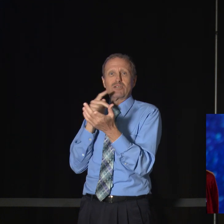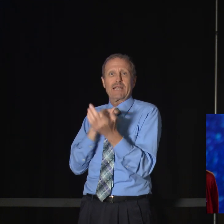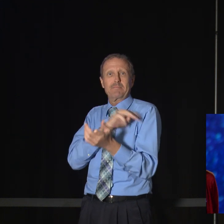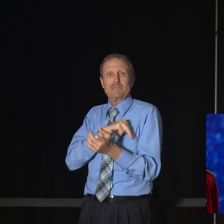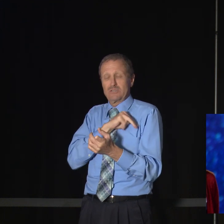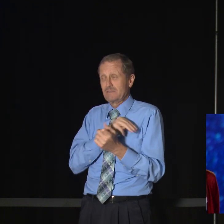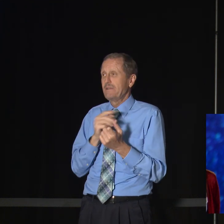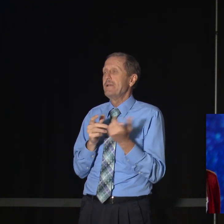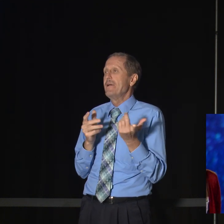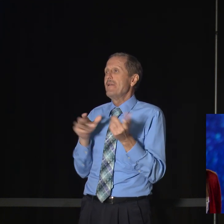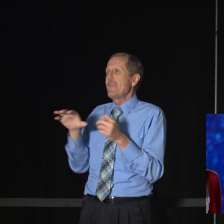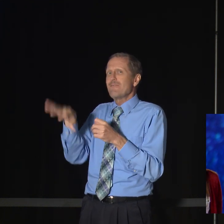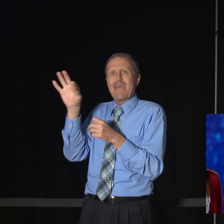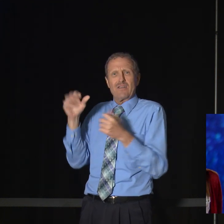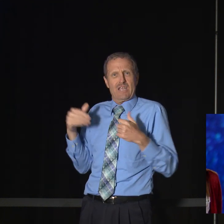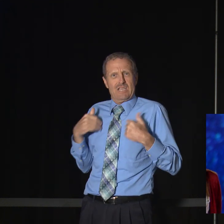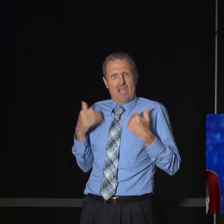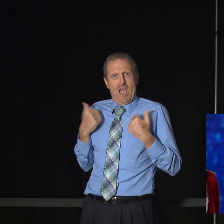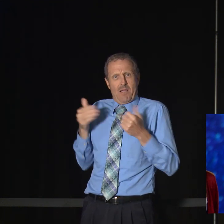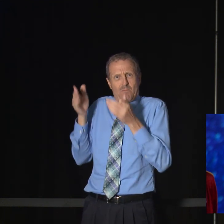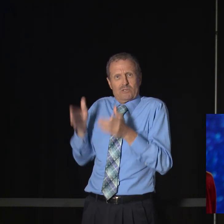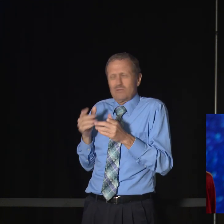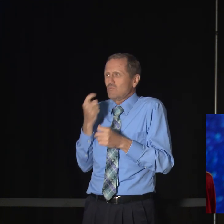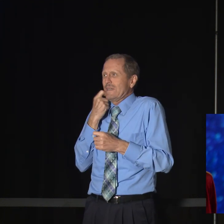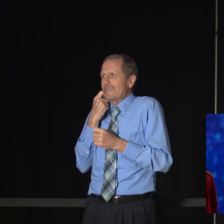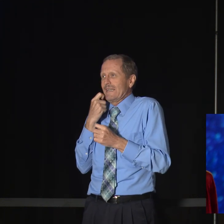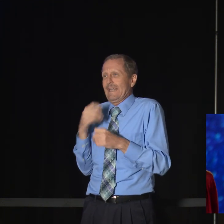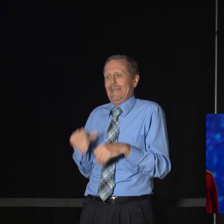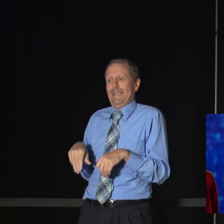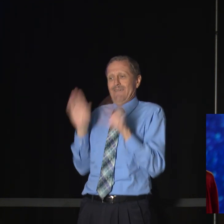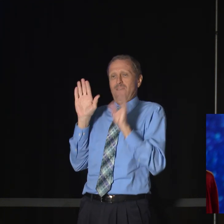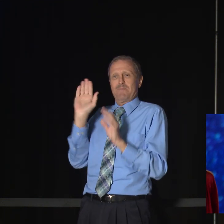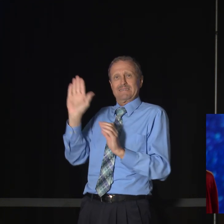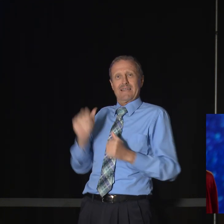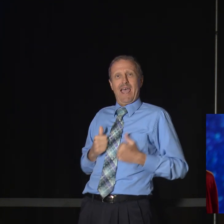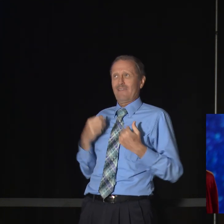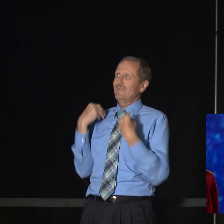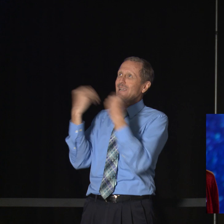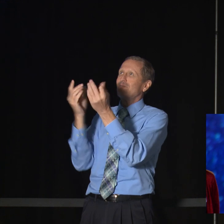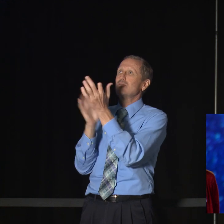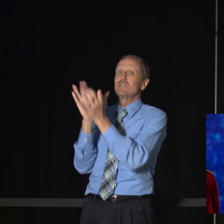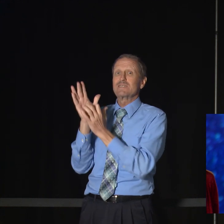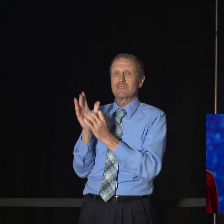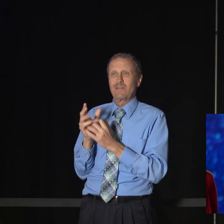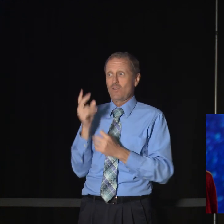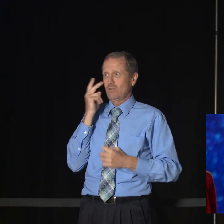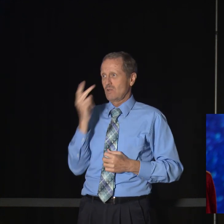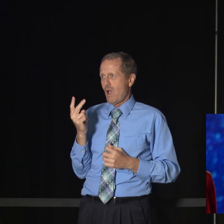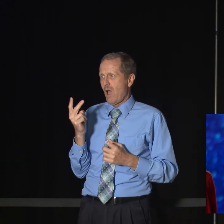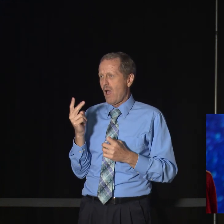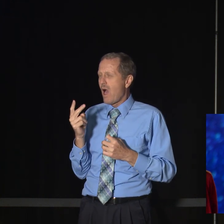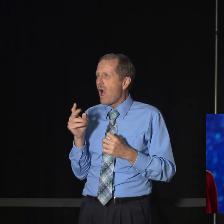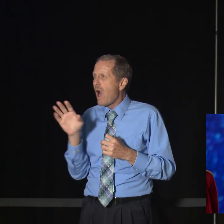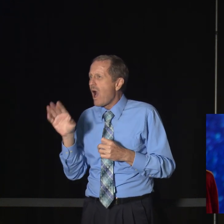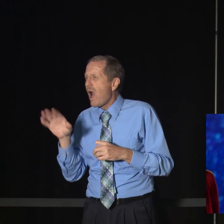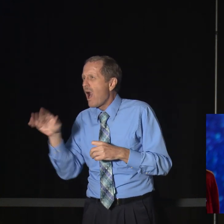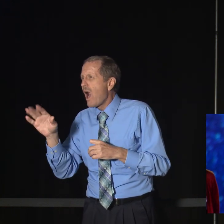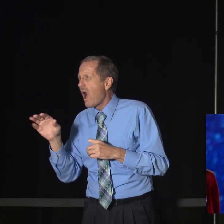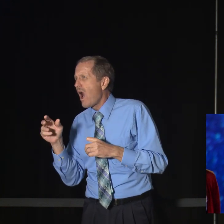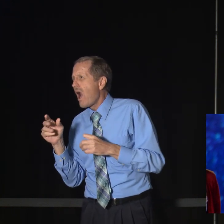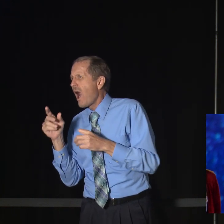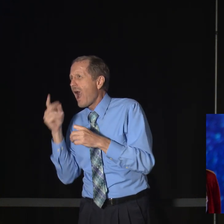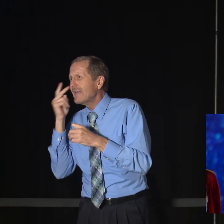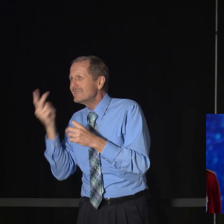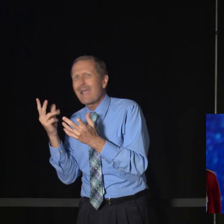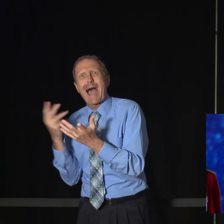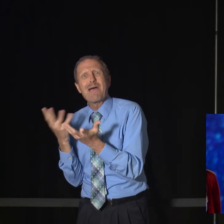find this young person who had just recently given his life to Jesus. He saw what they were doing, and then he said,